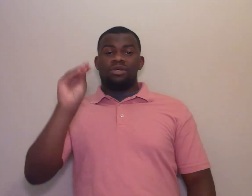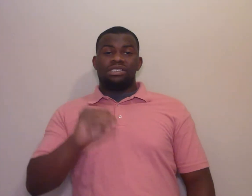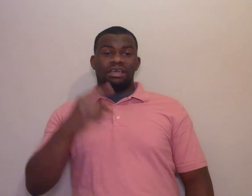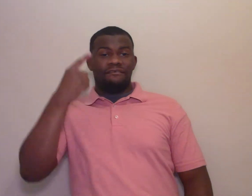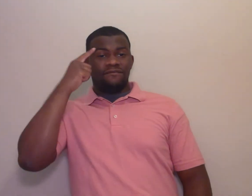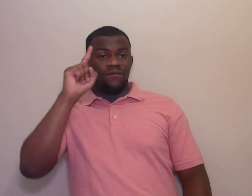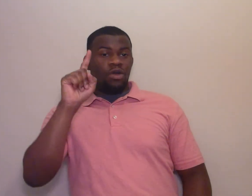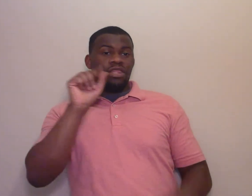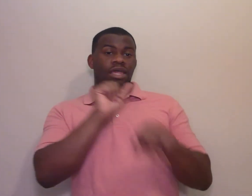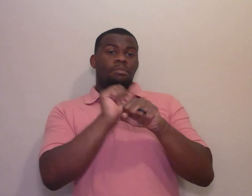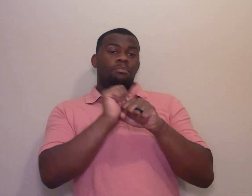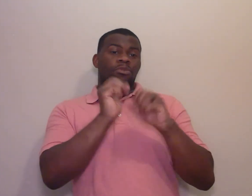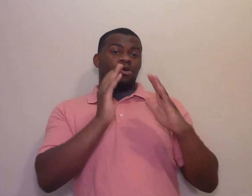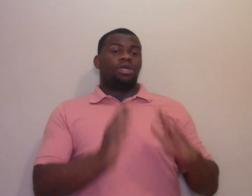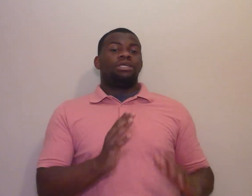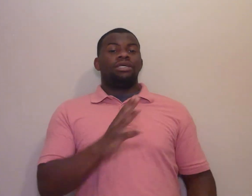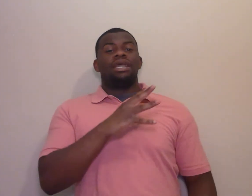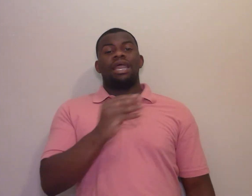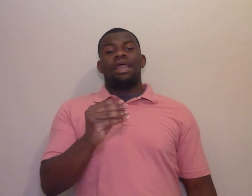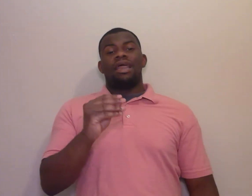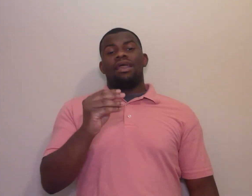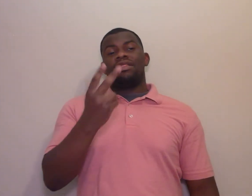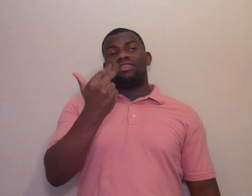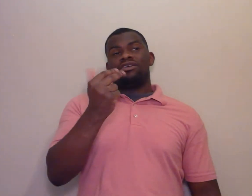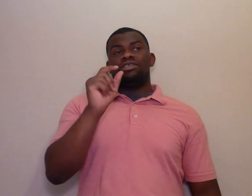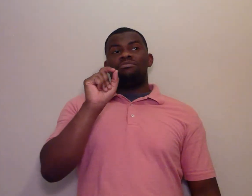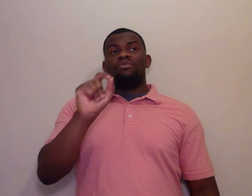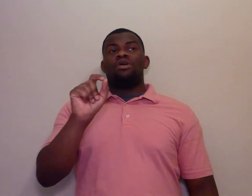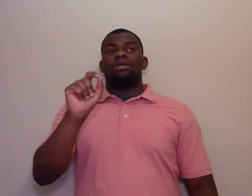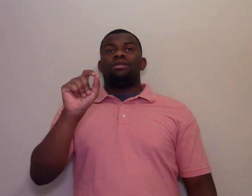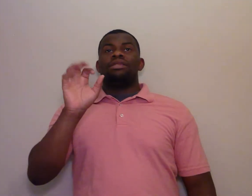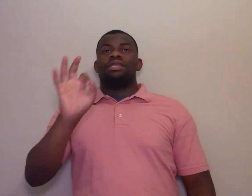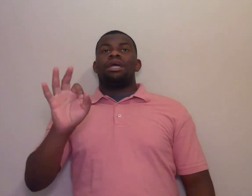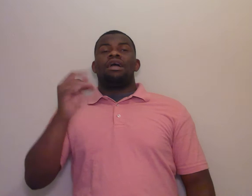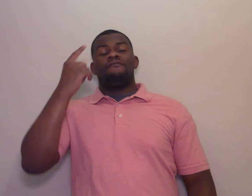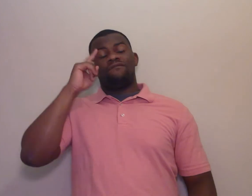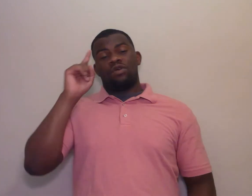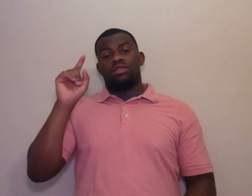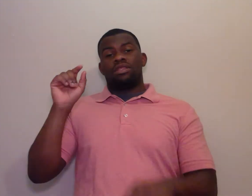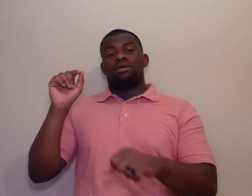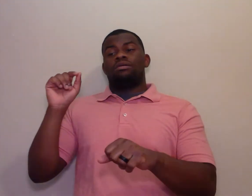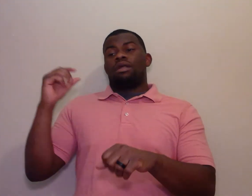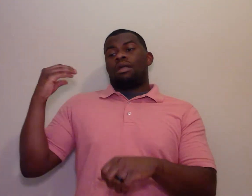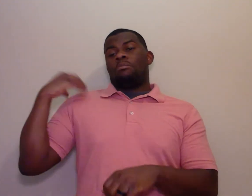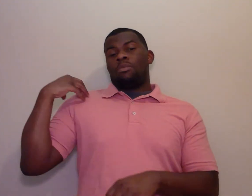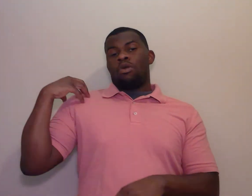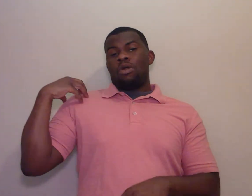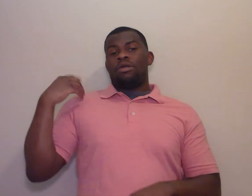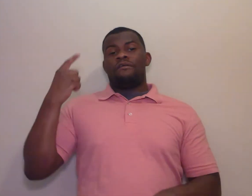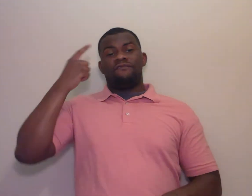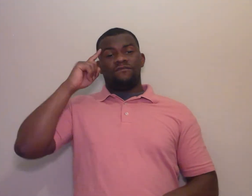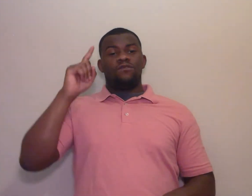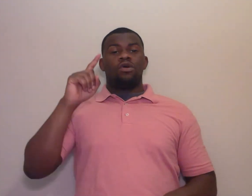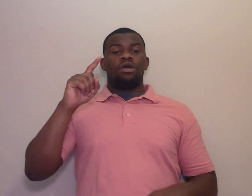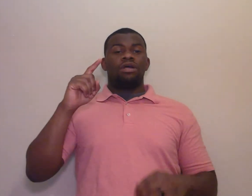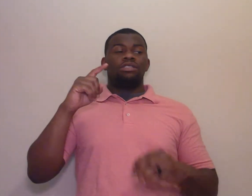and 13.9% for the employer for salaries greater than $20,000. Some positions,